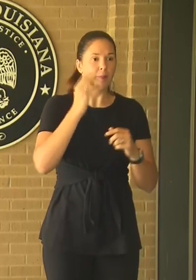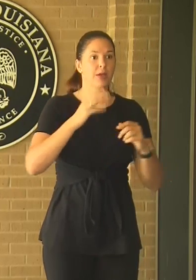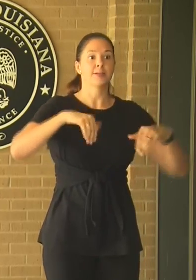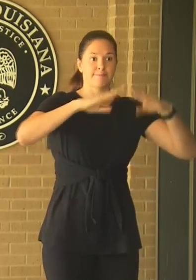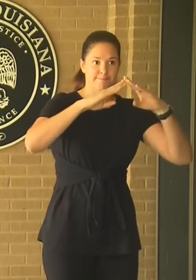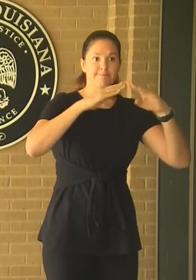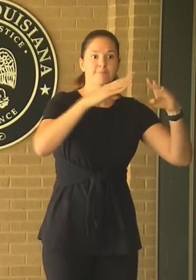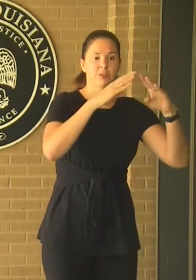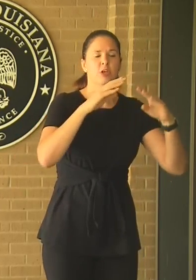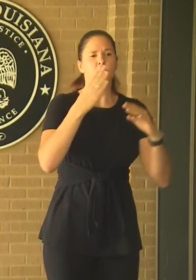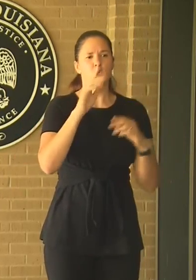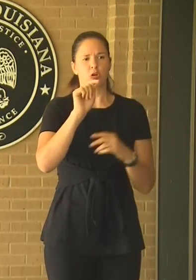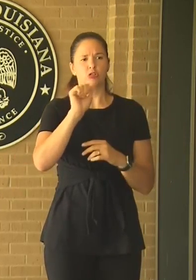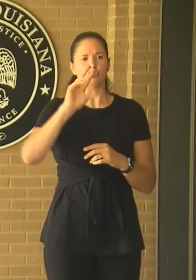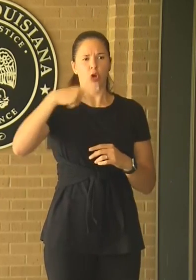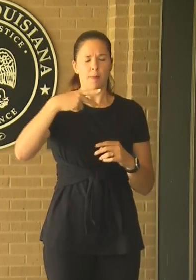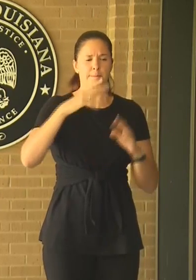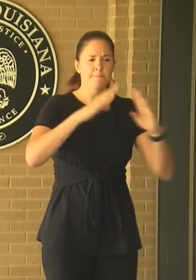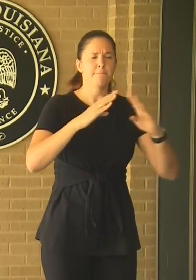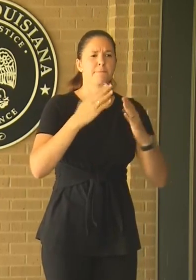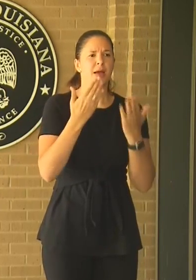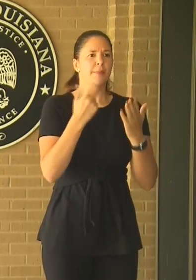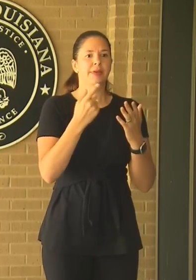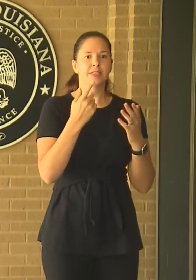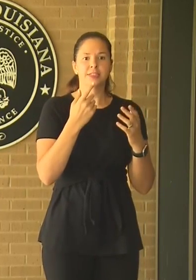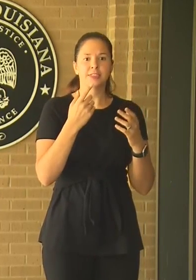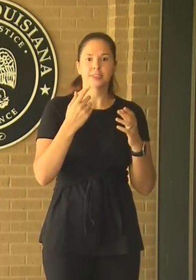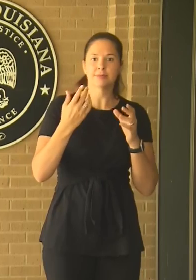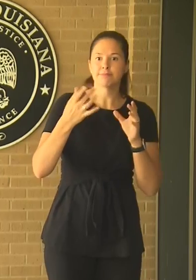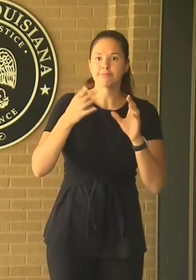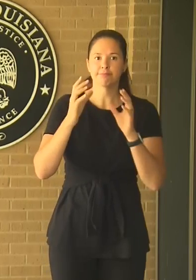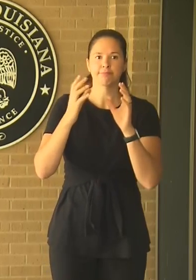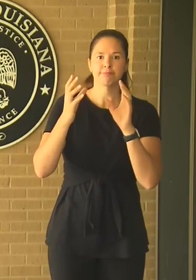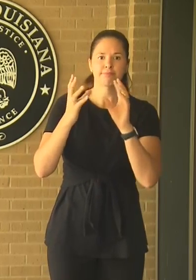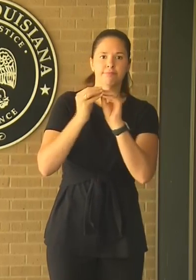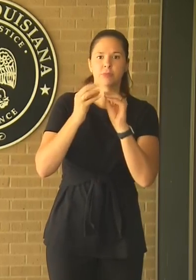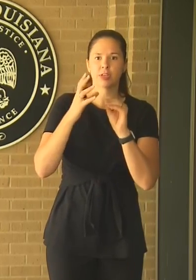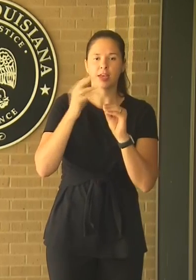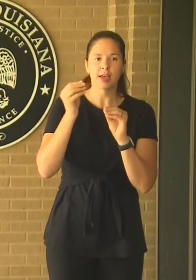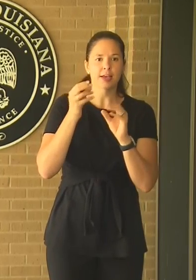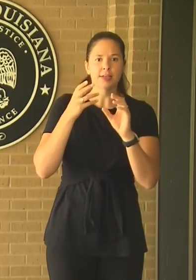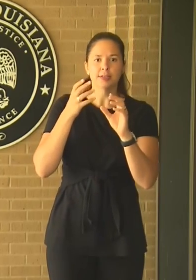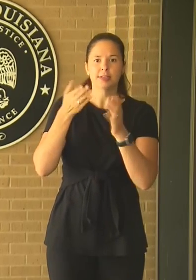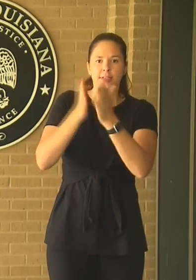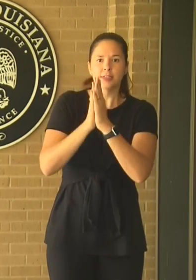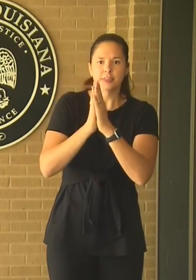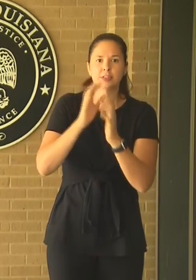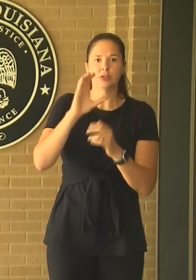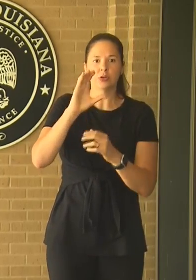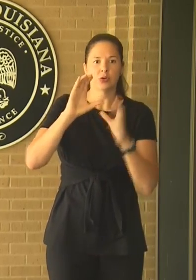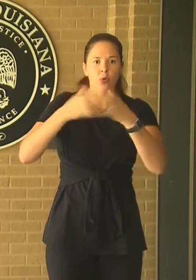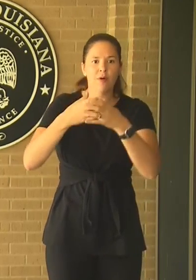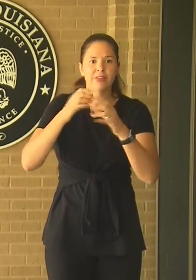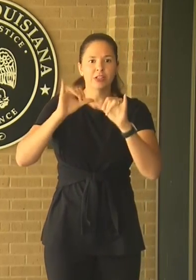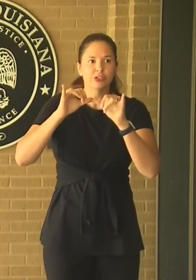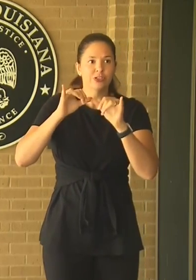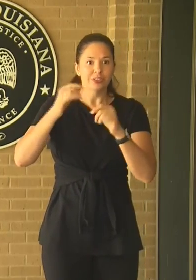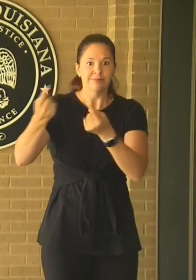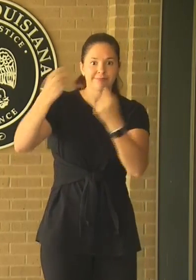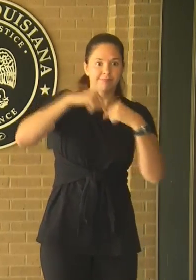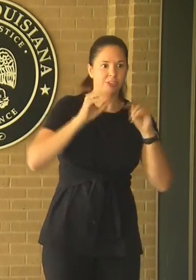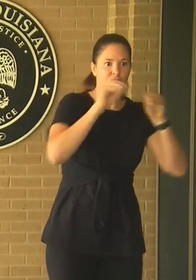up, tarps up, or maybe had engaged the Corps of Engineer vendors to come in and put in a professionally installed